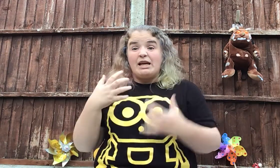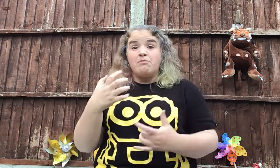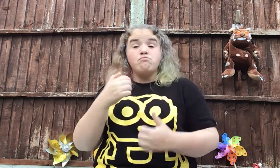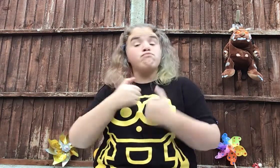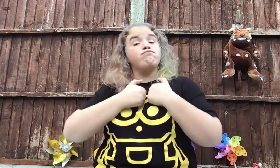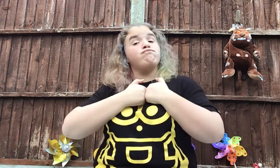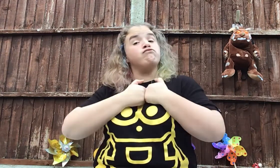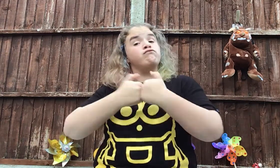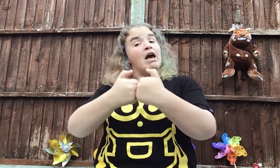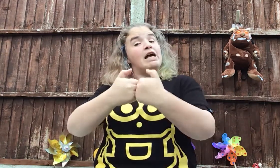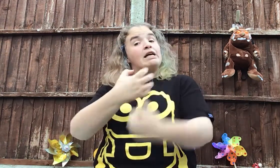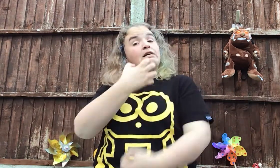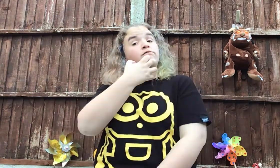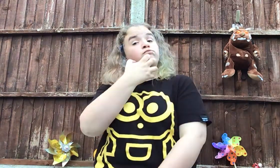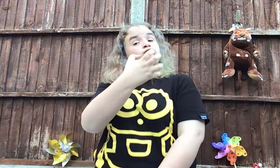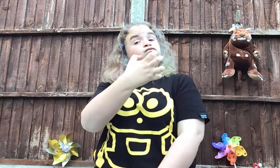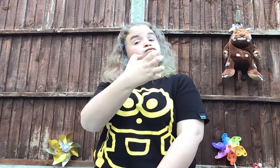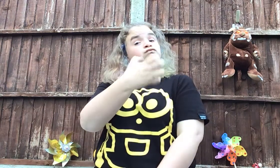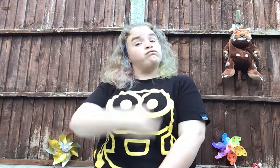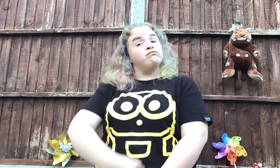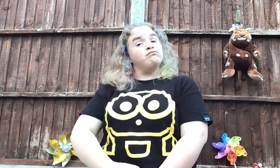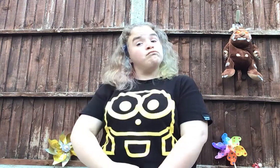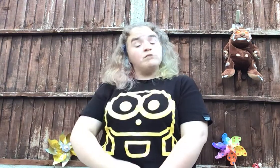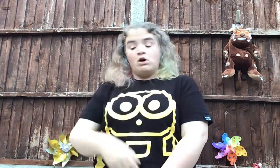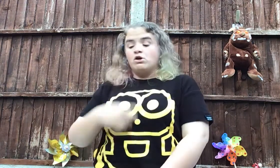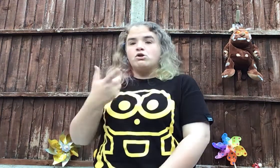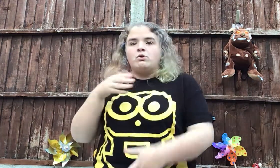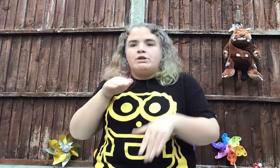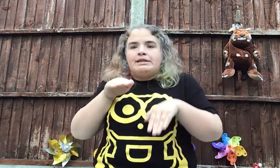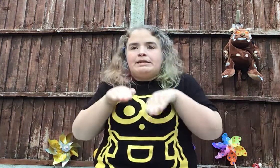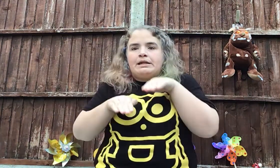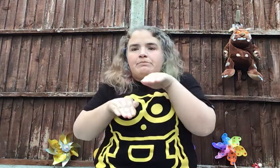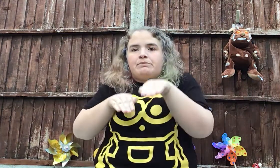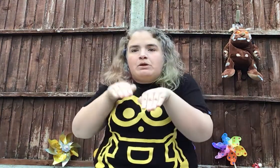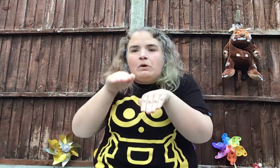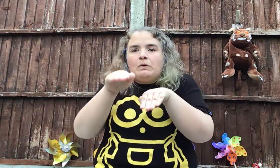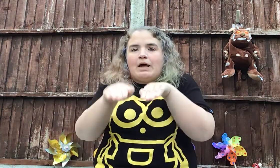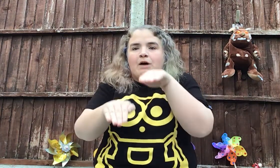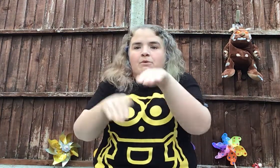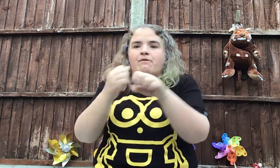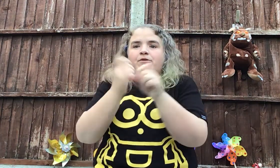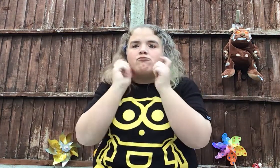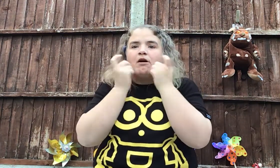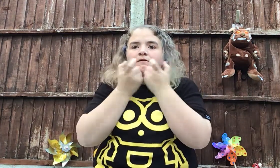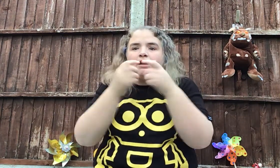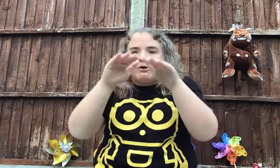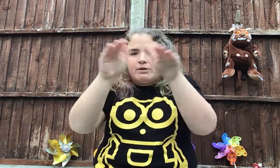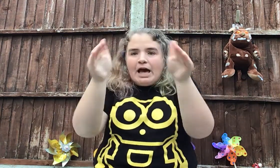feeling brave. So she tiptoed out of the Gruffalo's